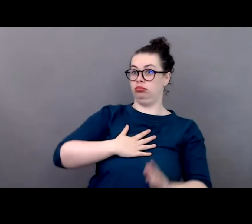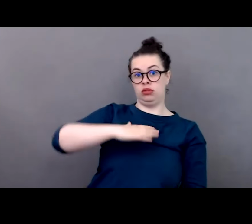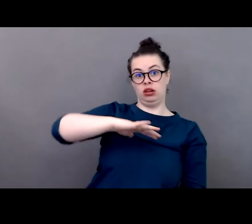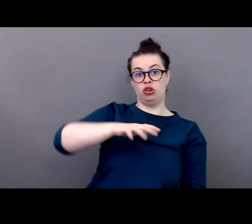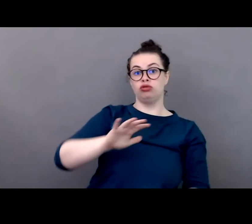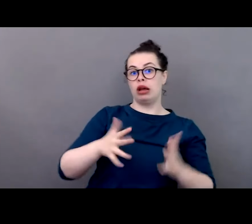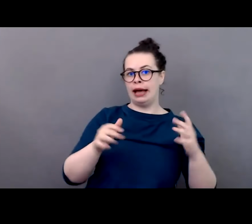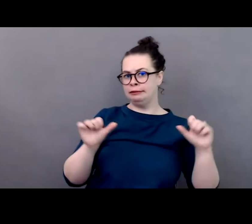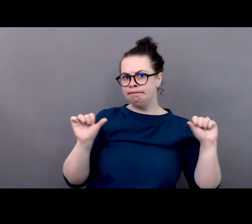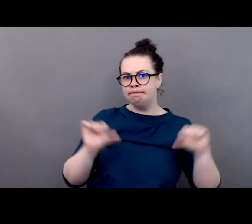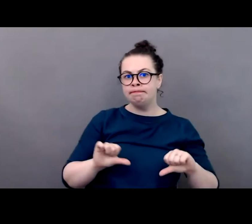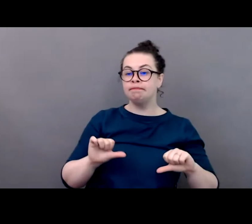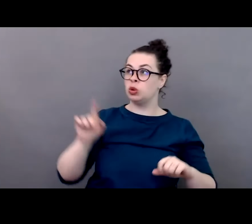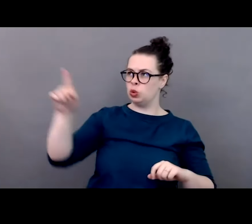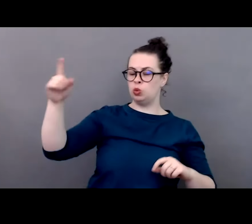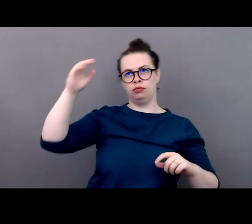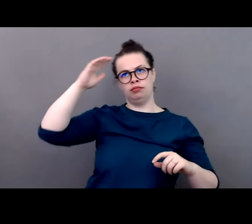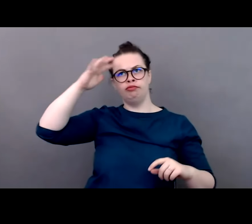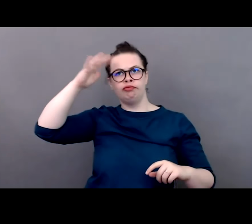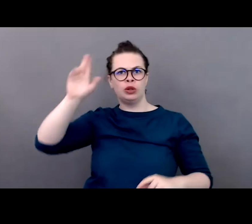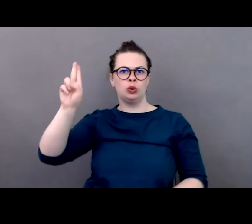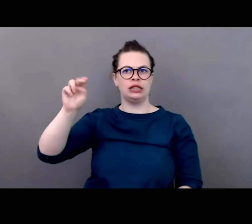below the CRPD requirements, and so on.